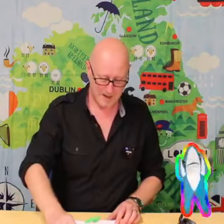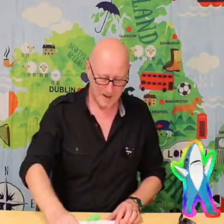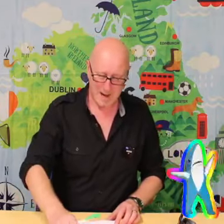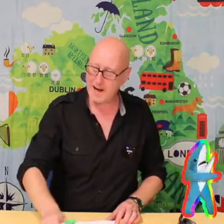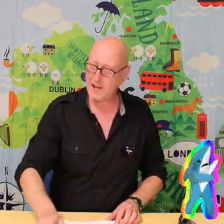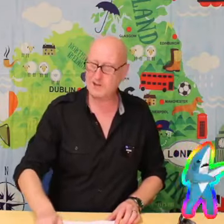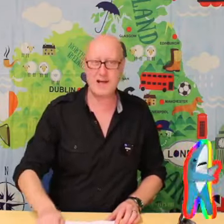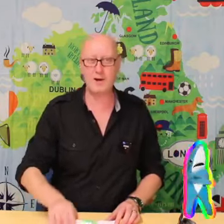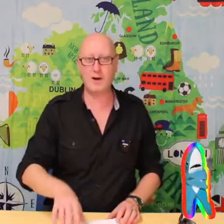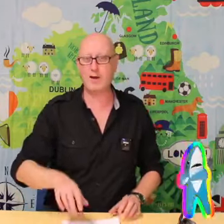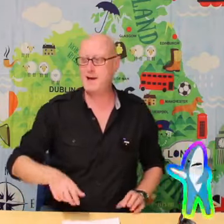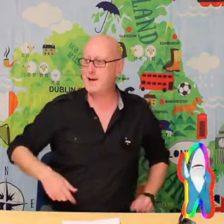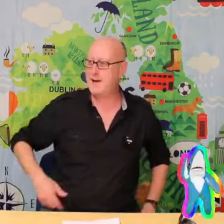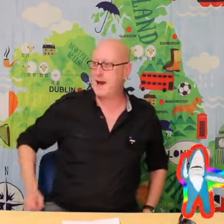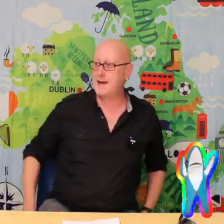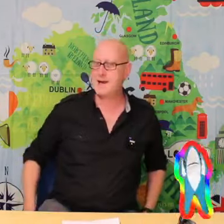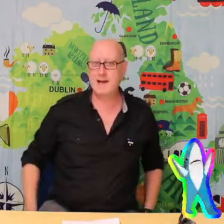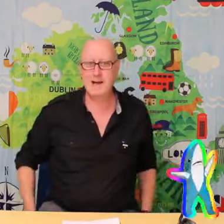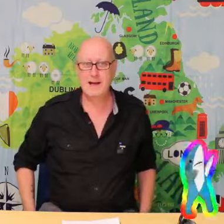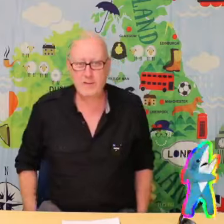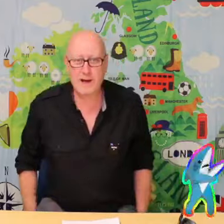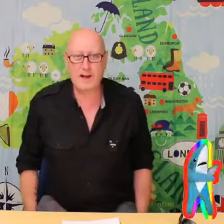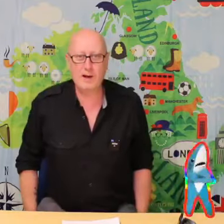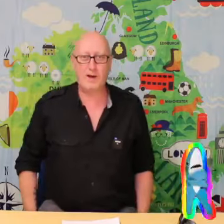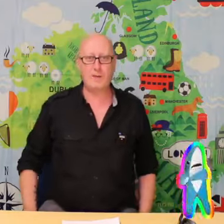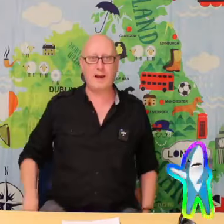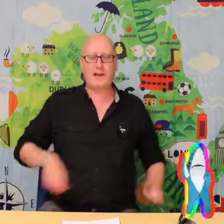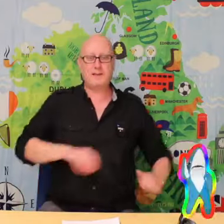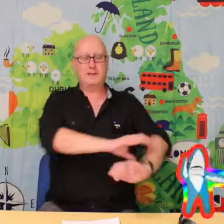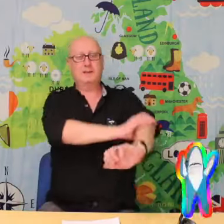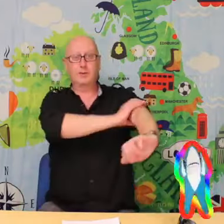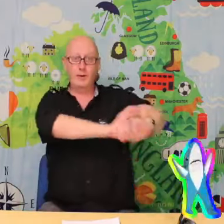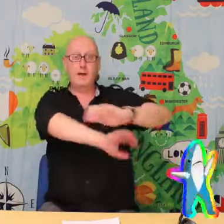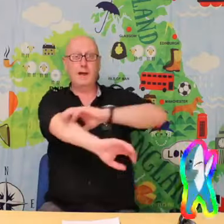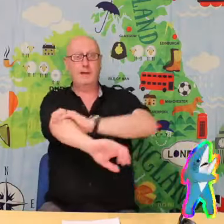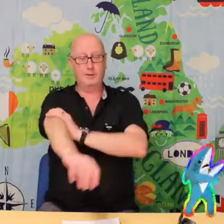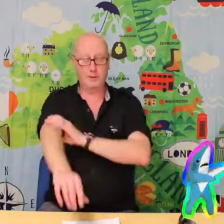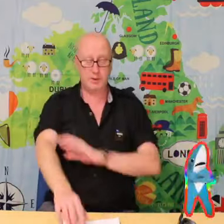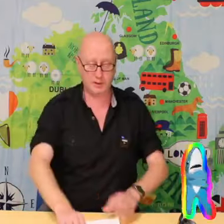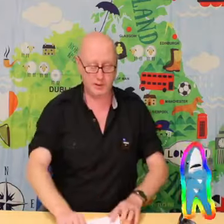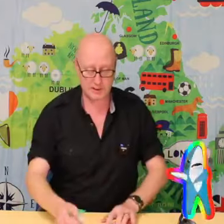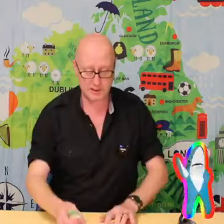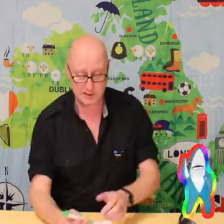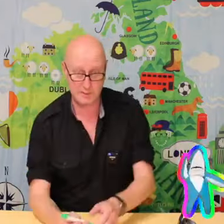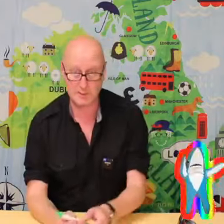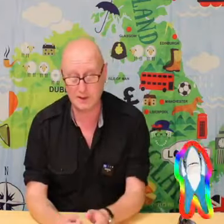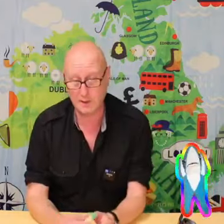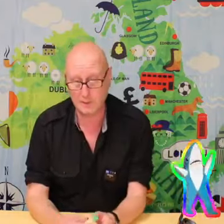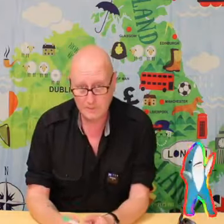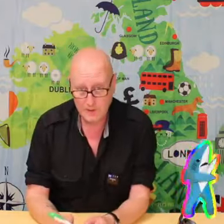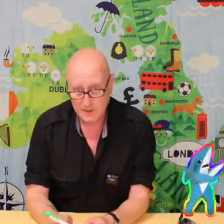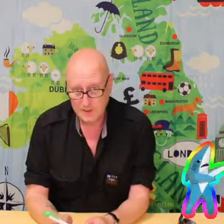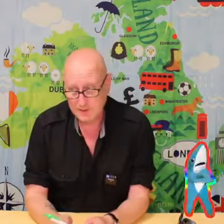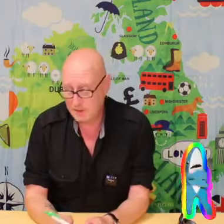car. He's doing all right, isn't he? Hey, living like a lord, the lad. Good on you. Hope you're enjoying it. You seem to be, isn't you? Sarah was saying,